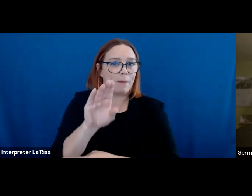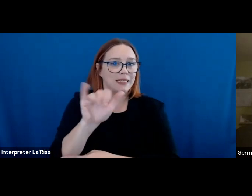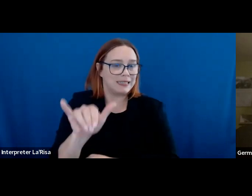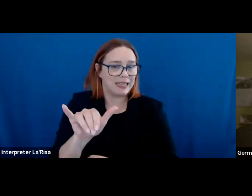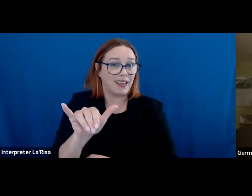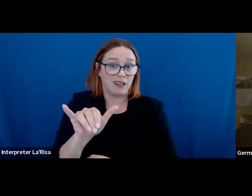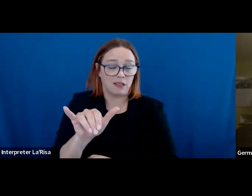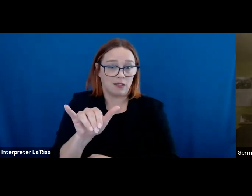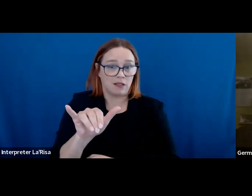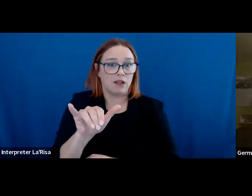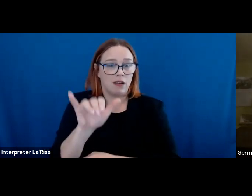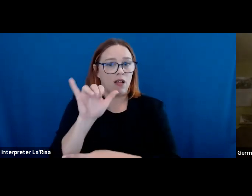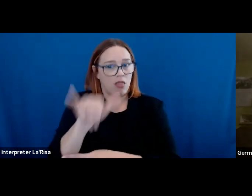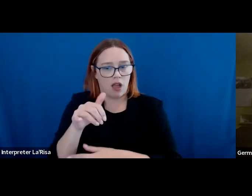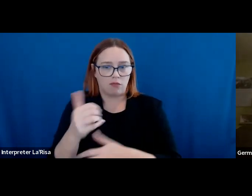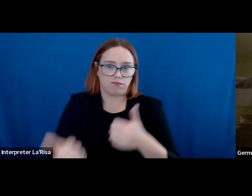this country's